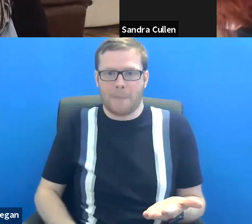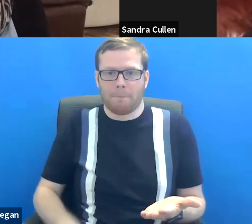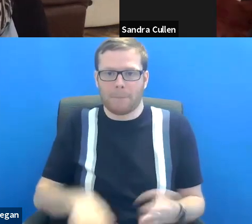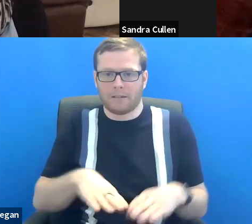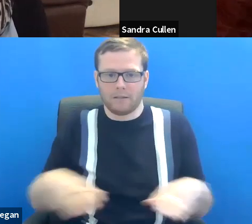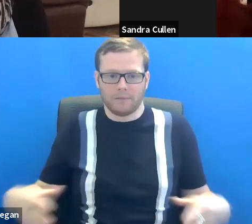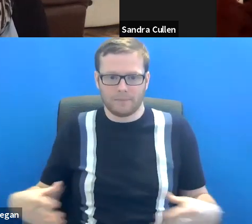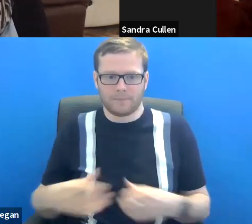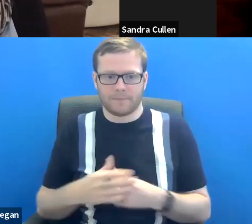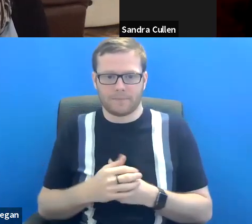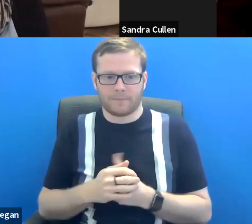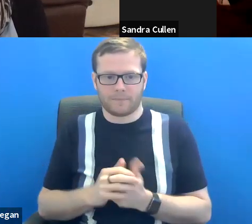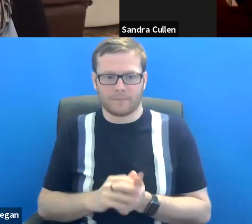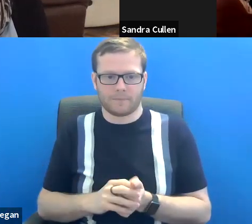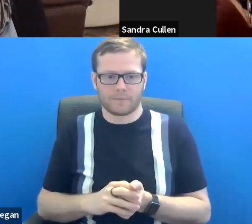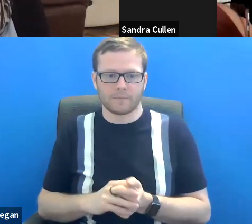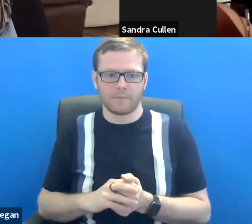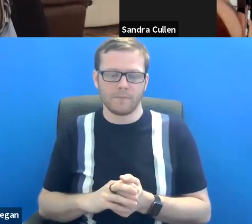this.